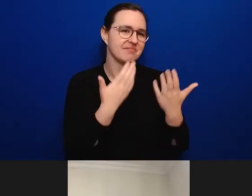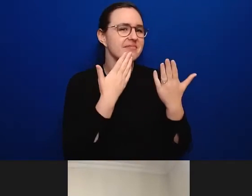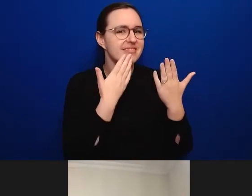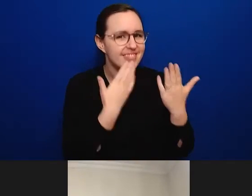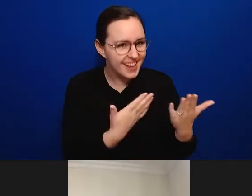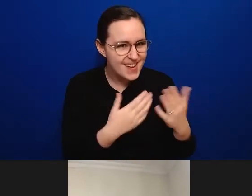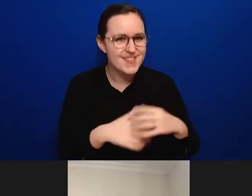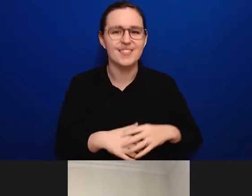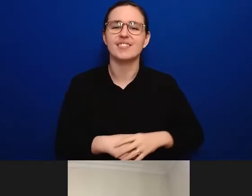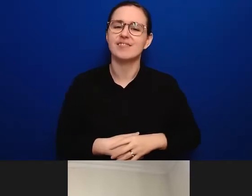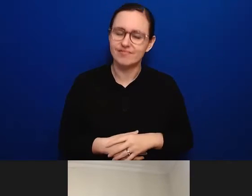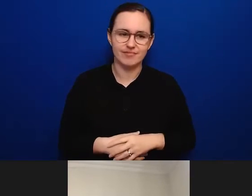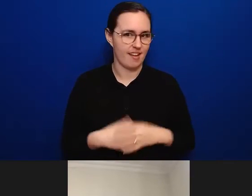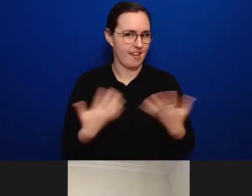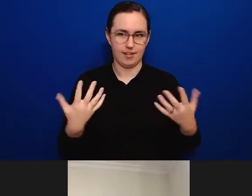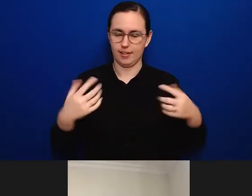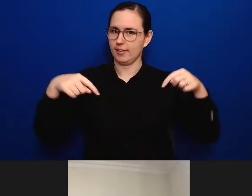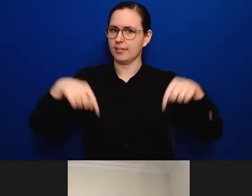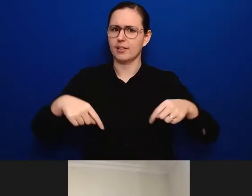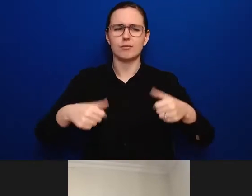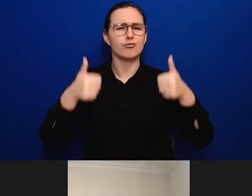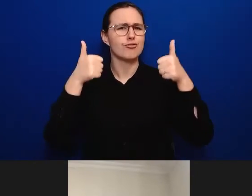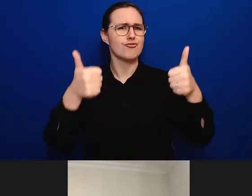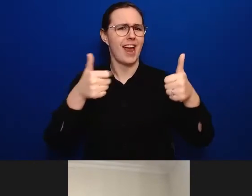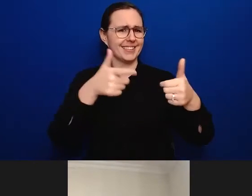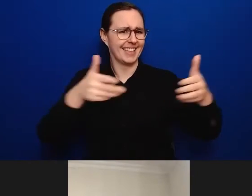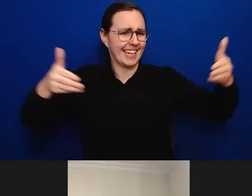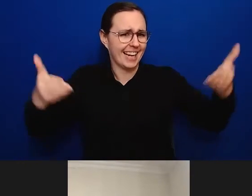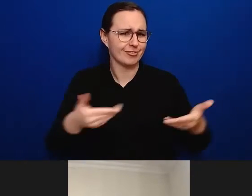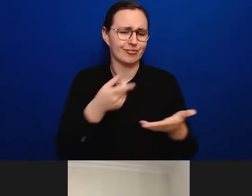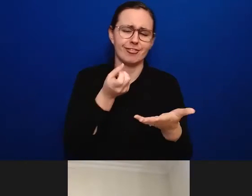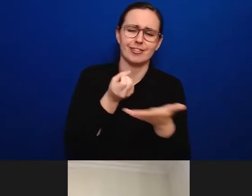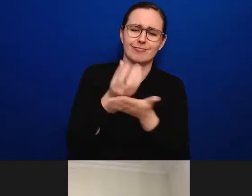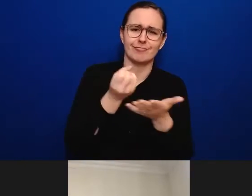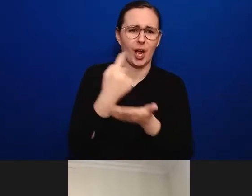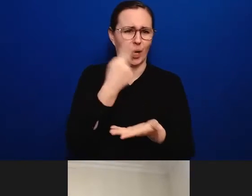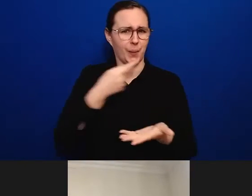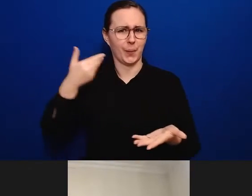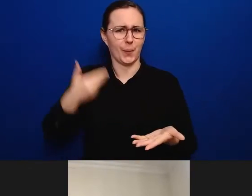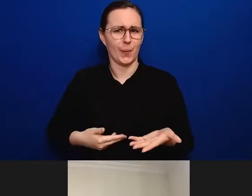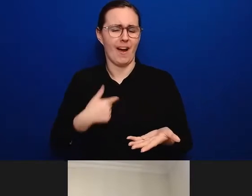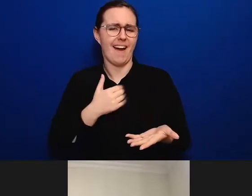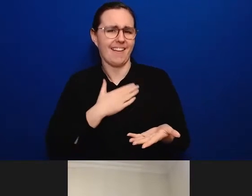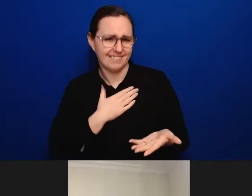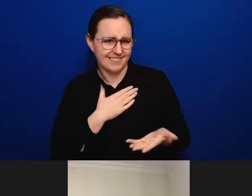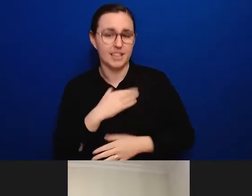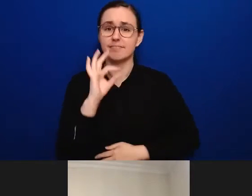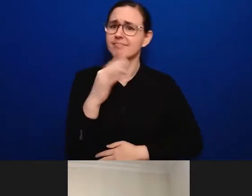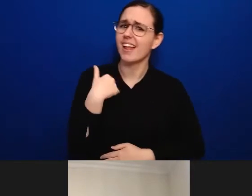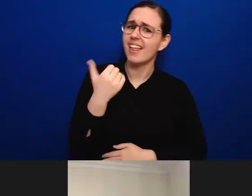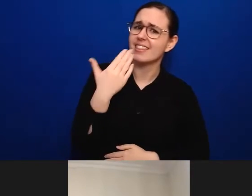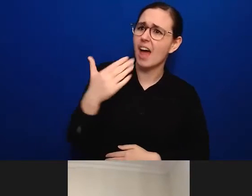for such a great introduction, and I think thank you very much for the organizers for arranging this